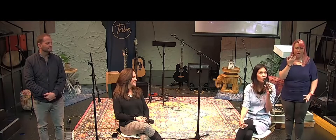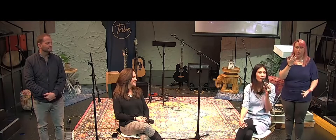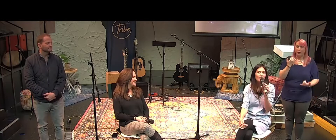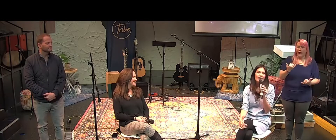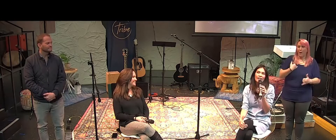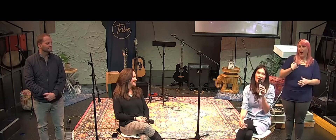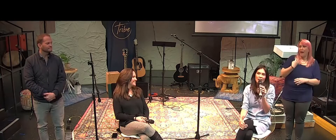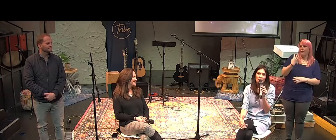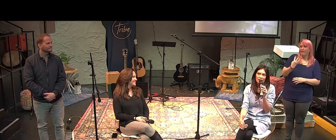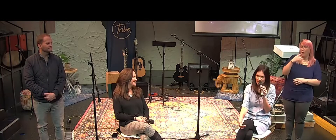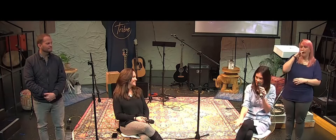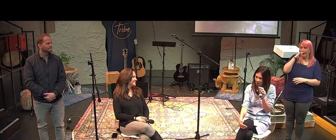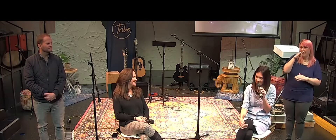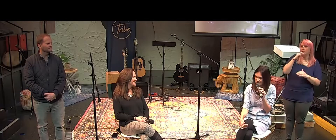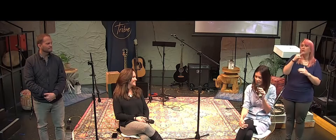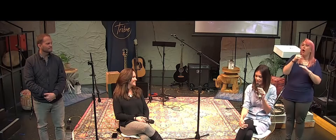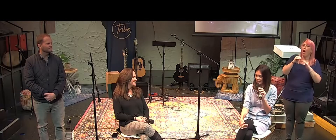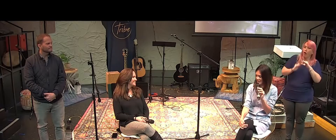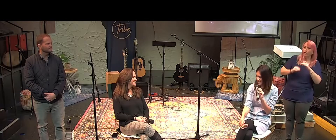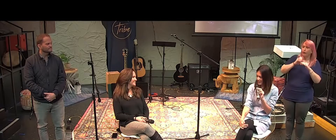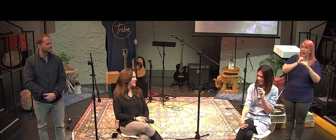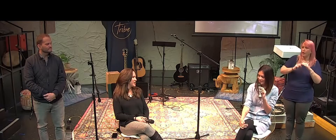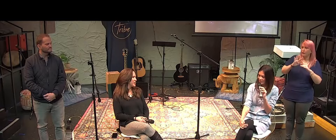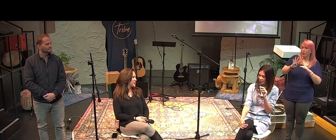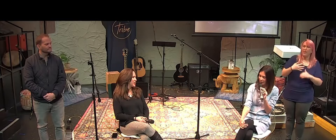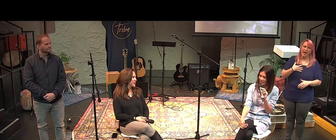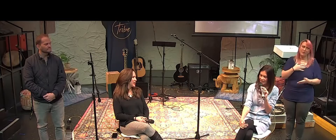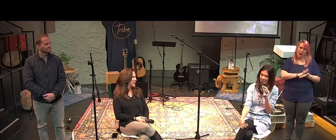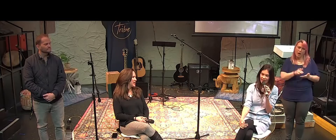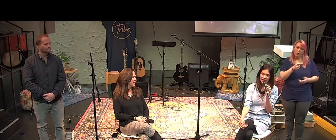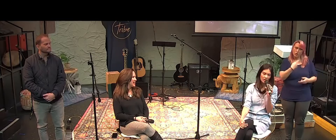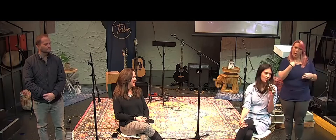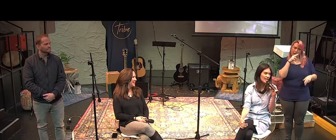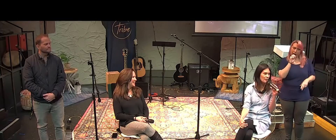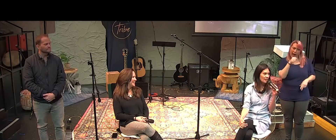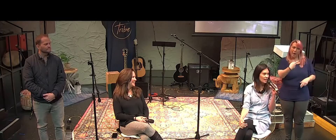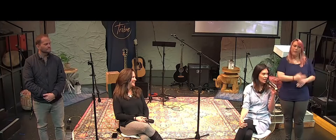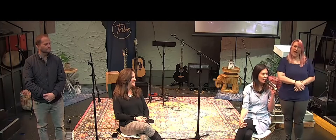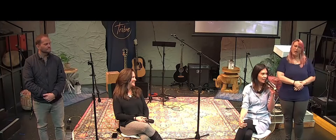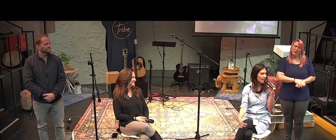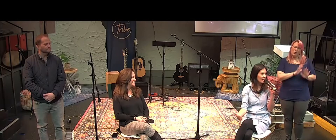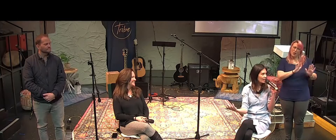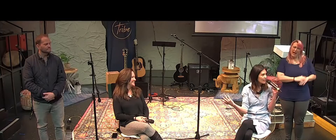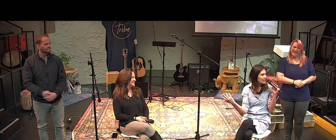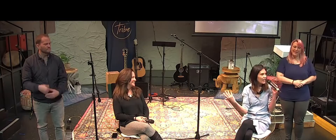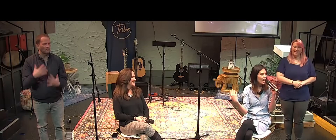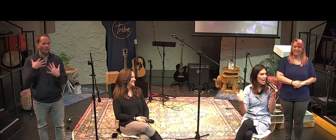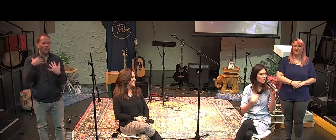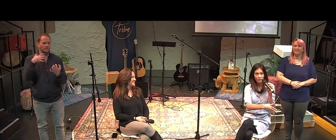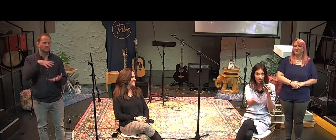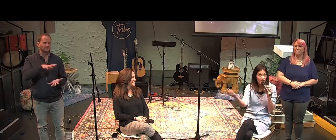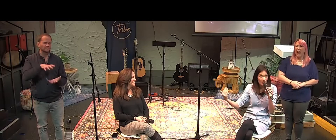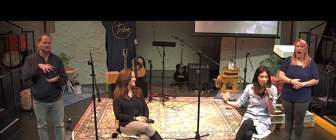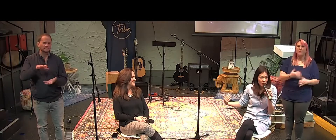under four. And I'm like, that's nice. You could take a nap. That's great that you're Sabbathing. Like,